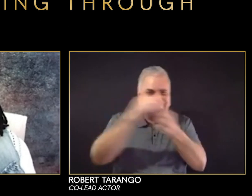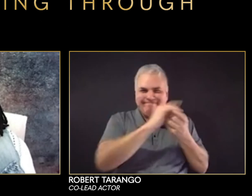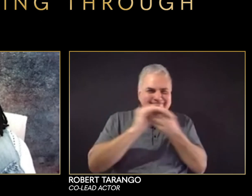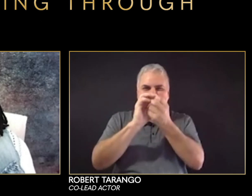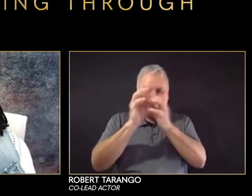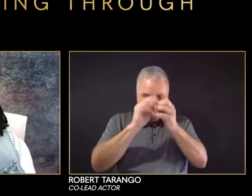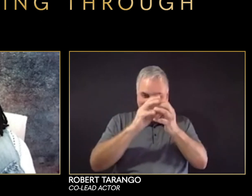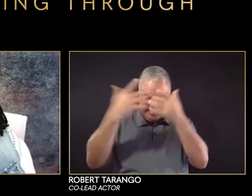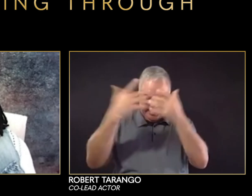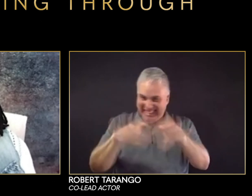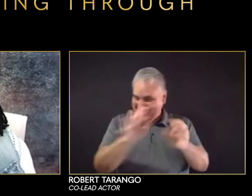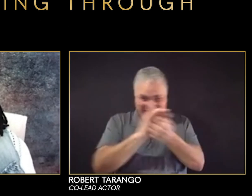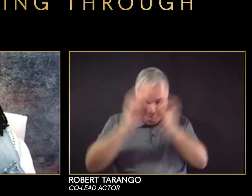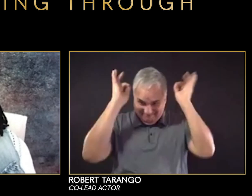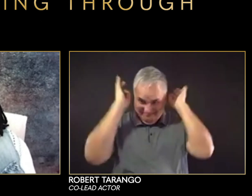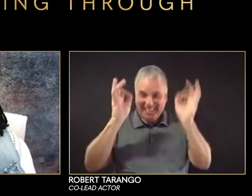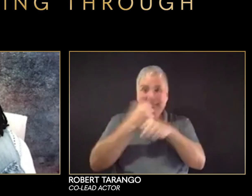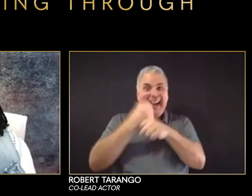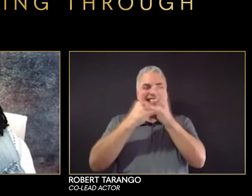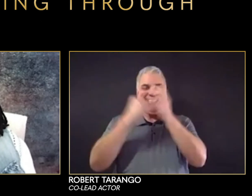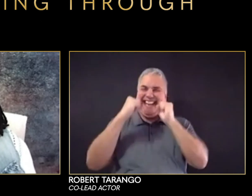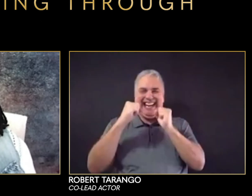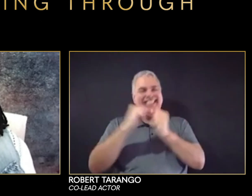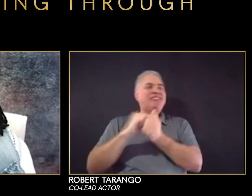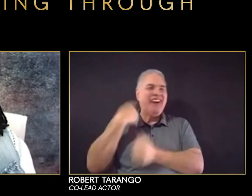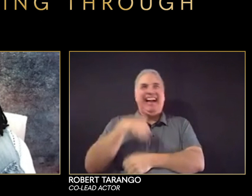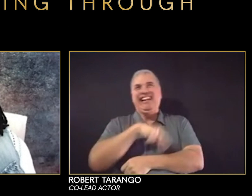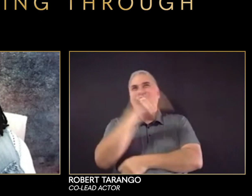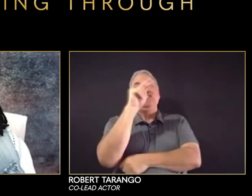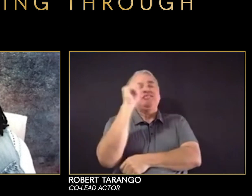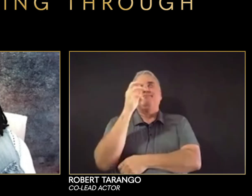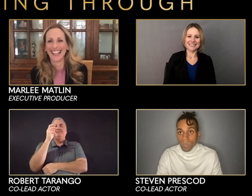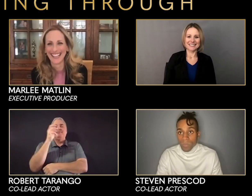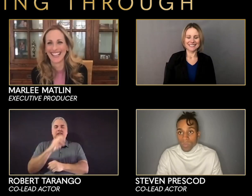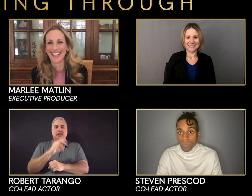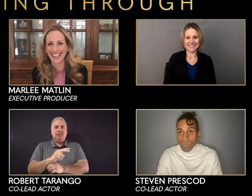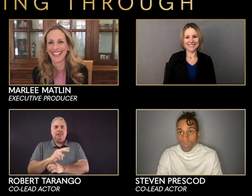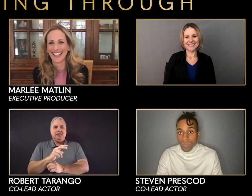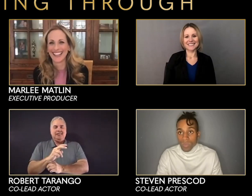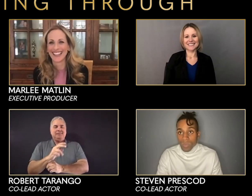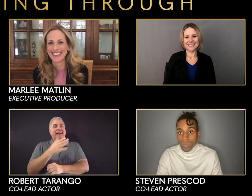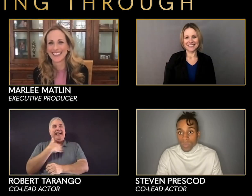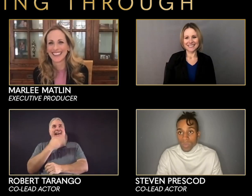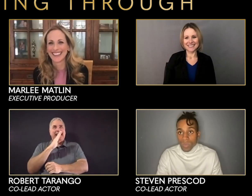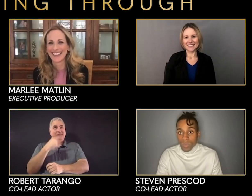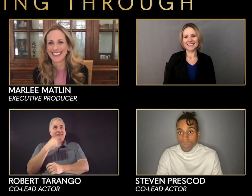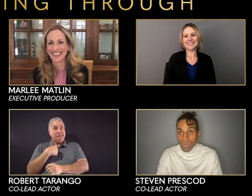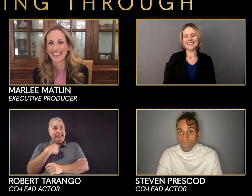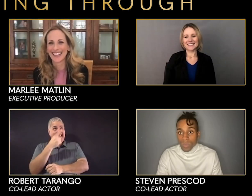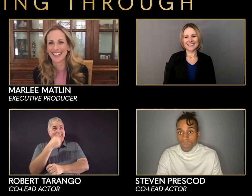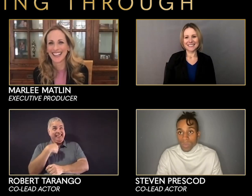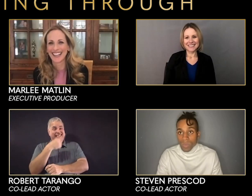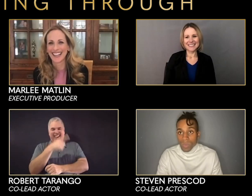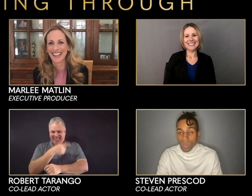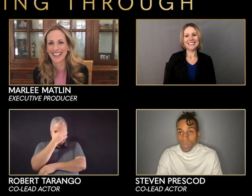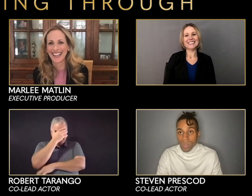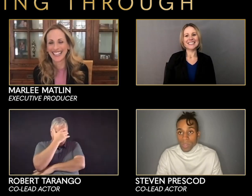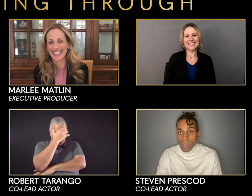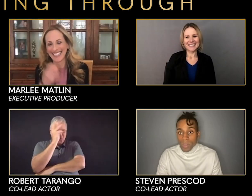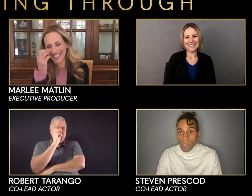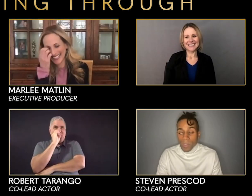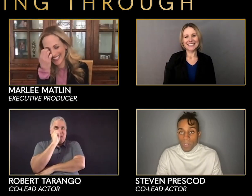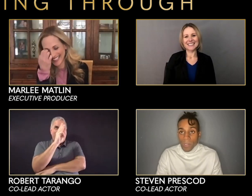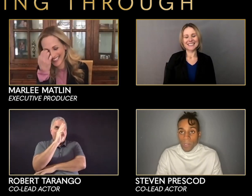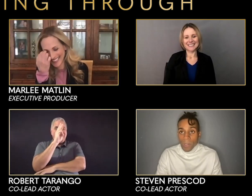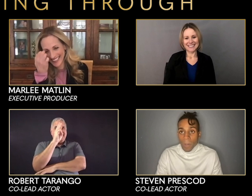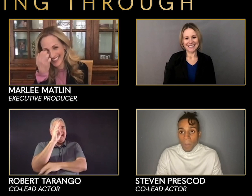never worked in this business before. So I had a great team. We worked together. We talked about it. And I have to say,